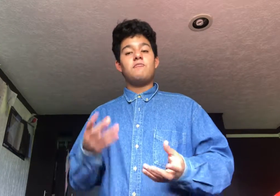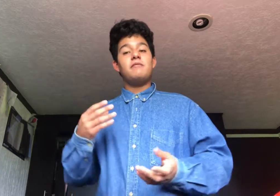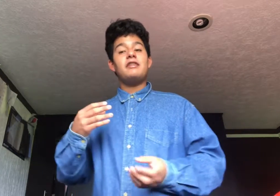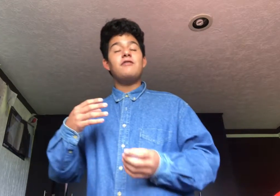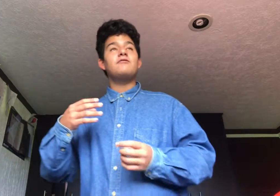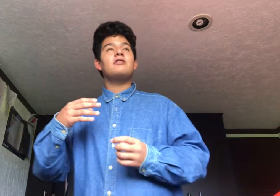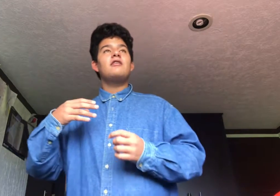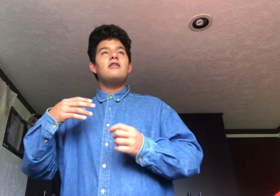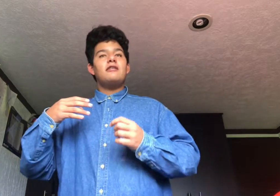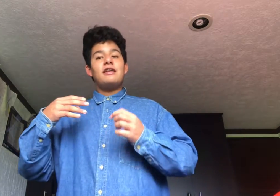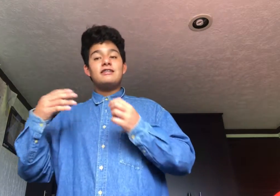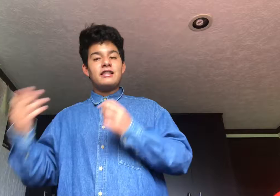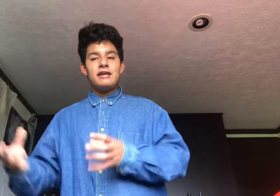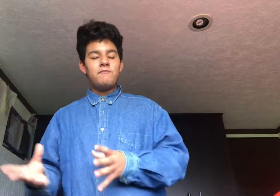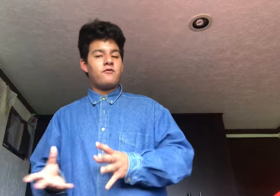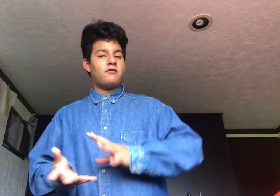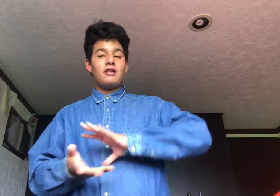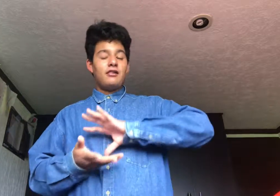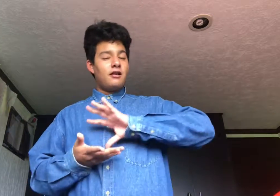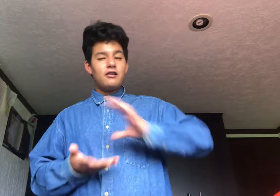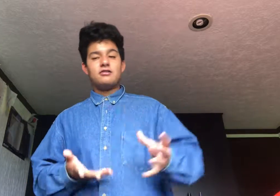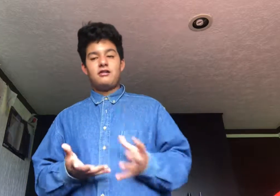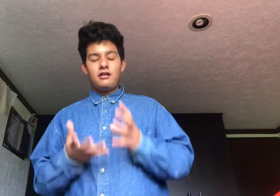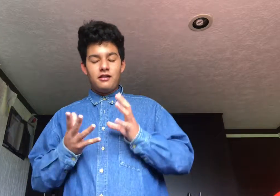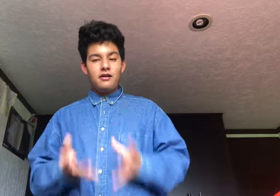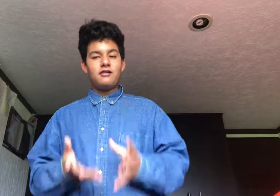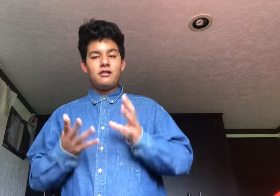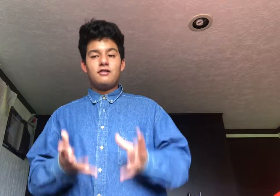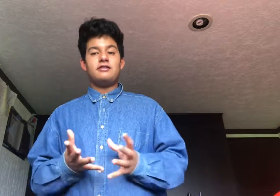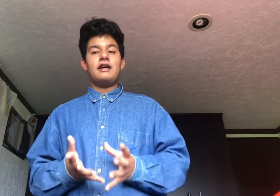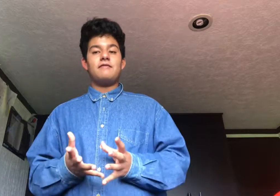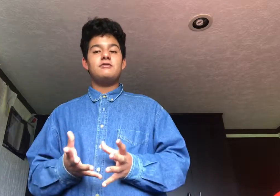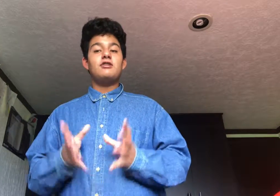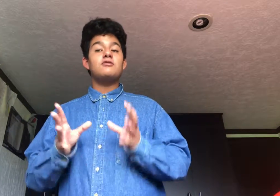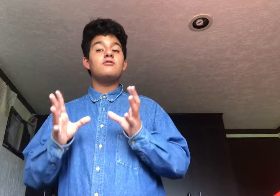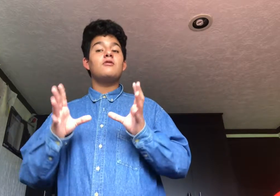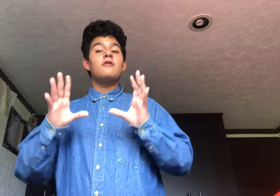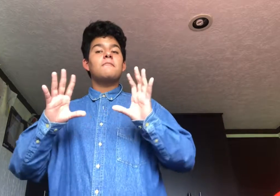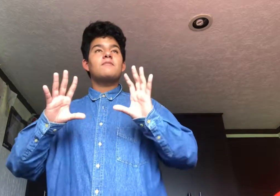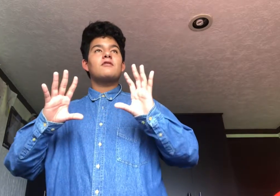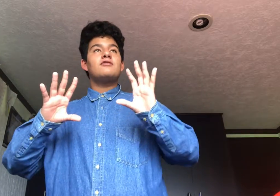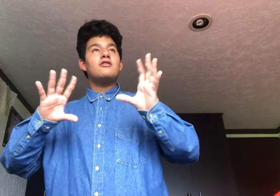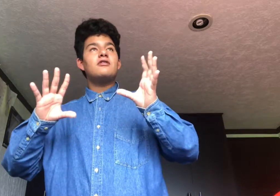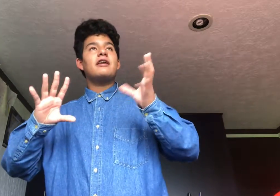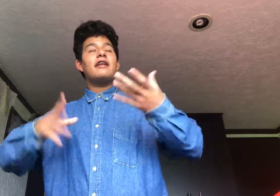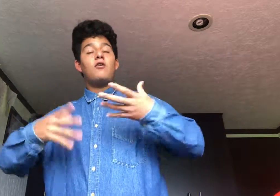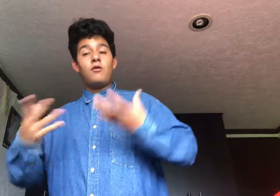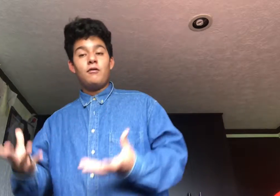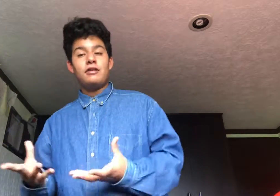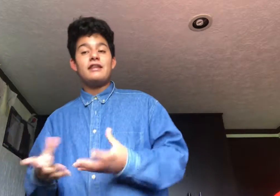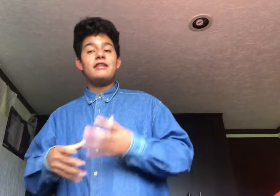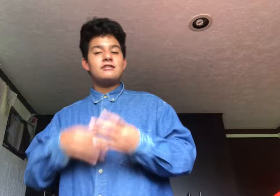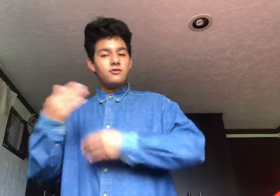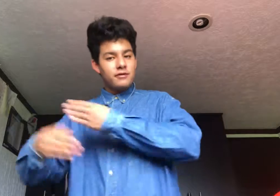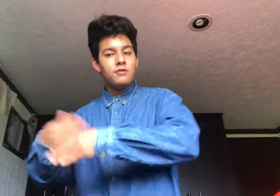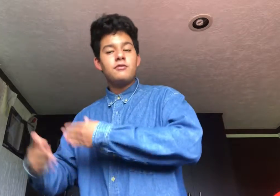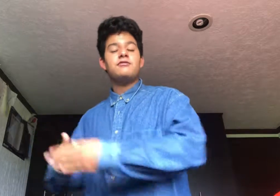maybe they sleep for a long time just to don't get old, and the story could